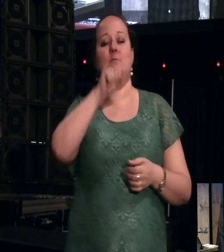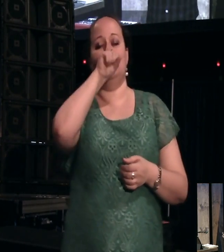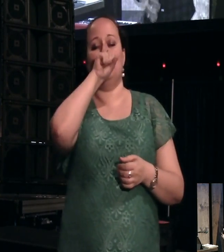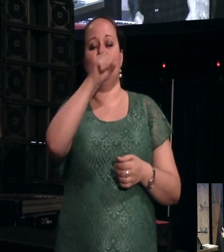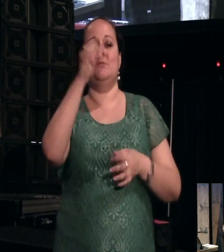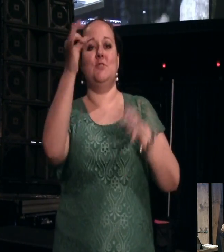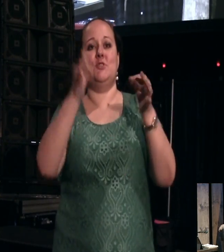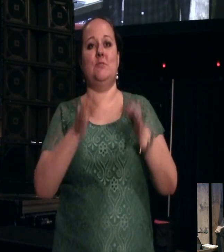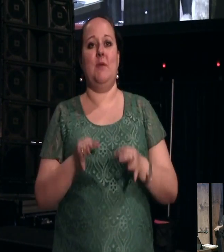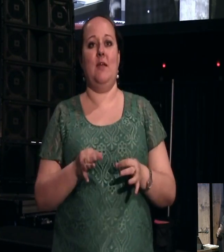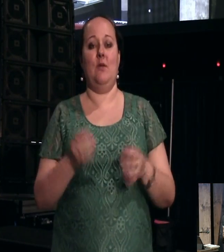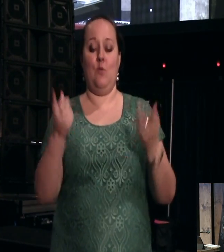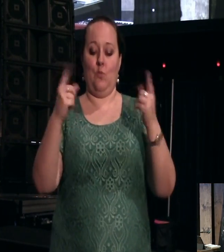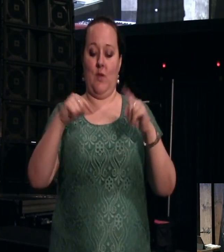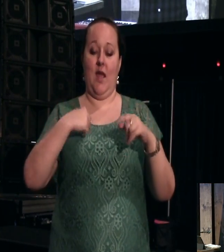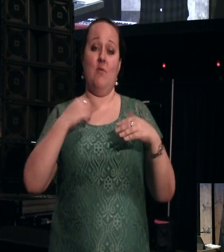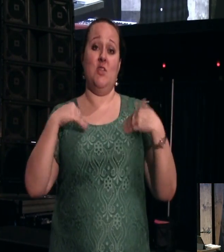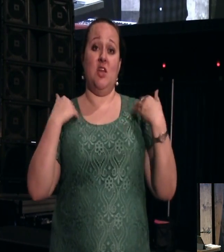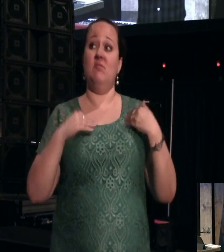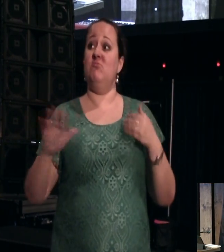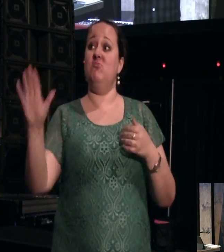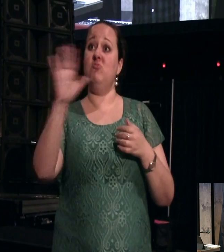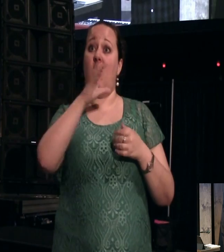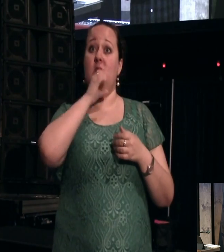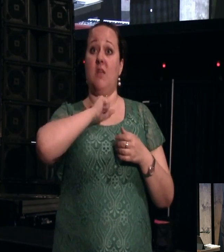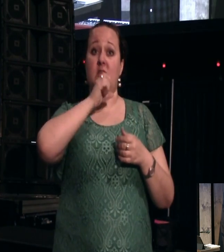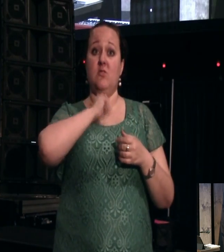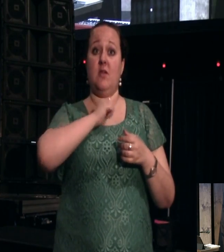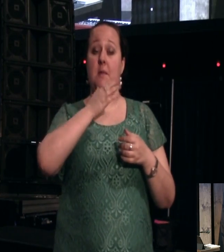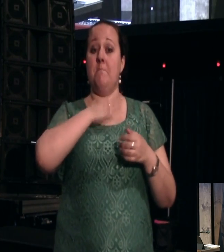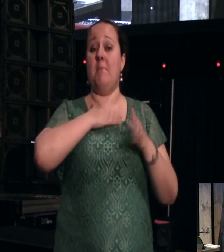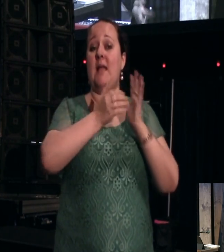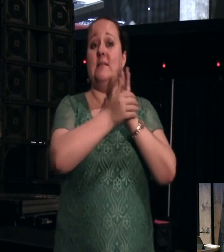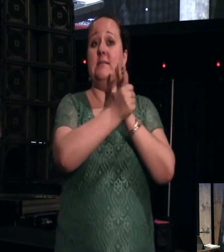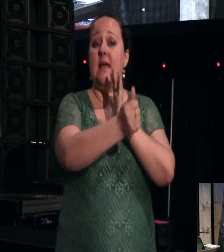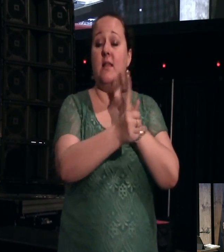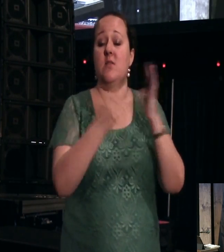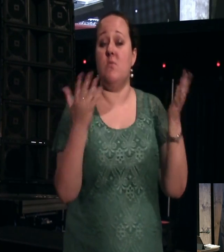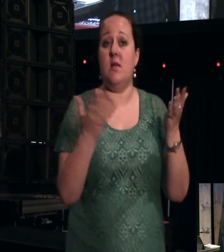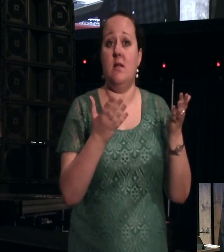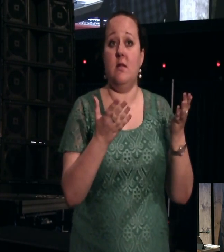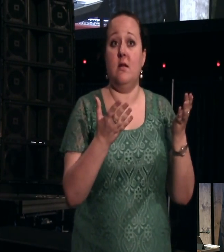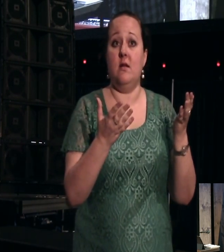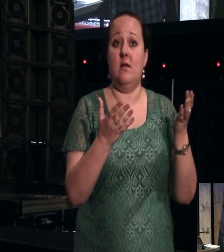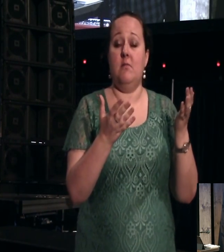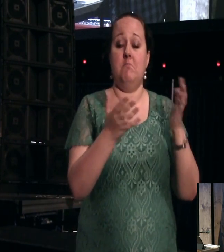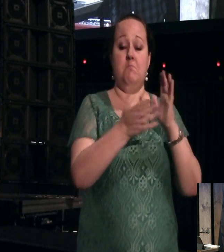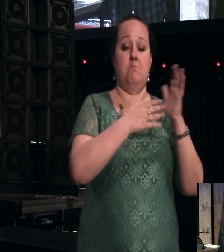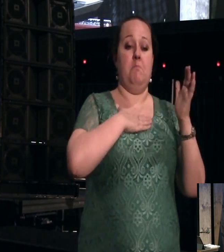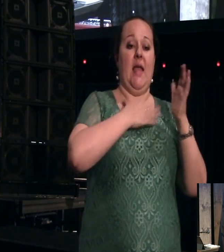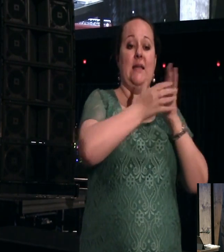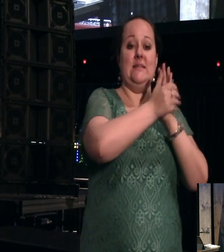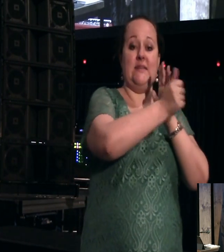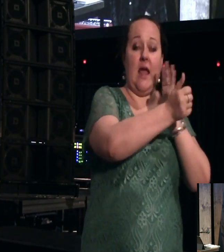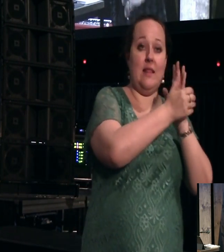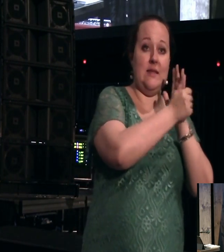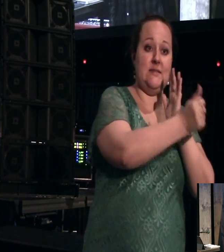here's the other thing that I love to tell young men. When I was young, when I was y'all's age, you know what? My